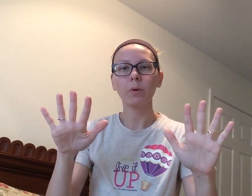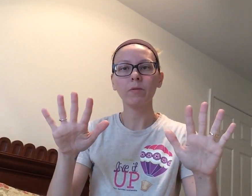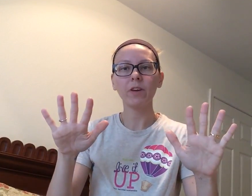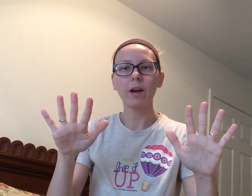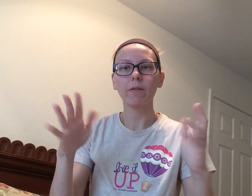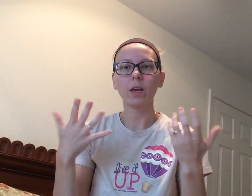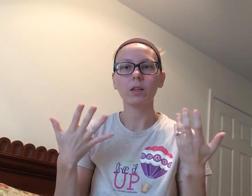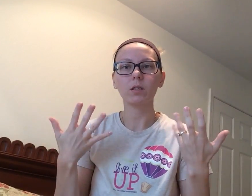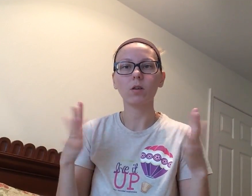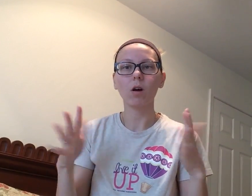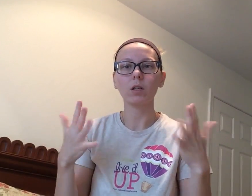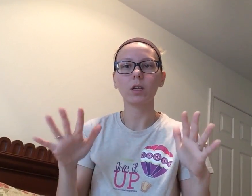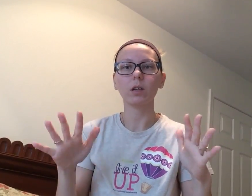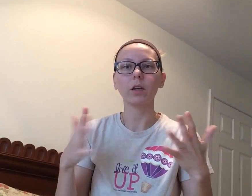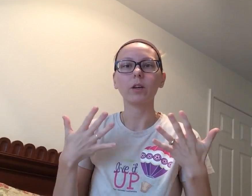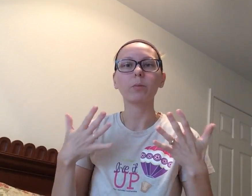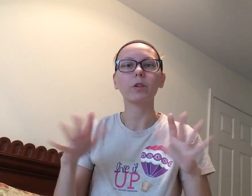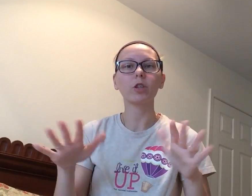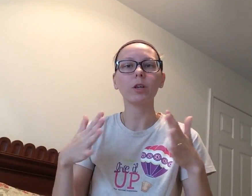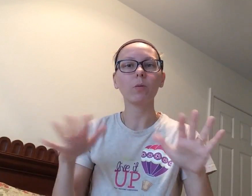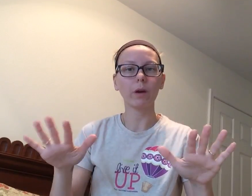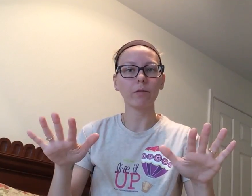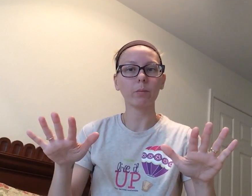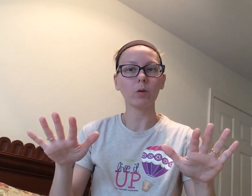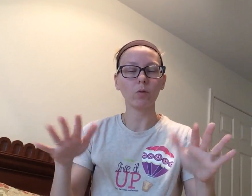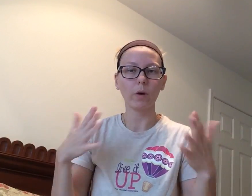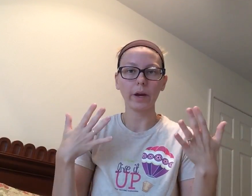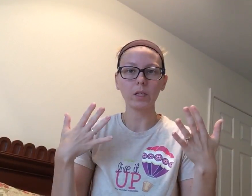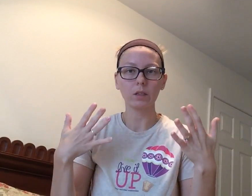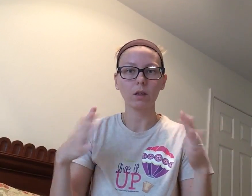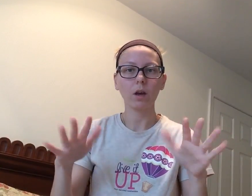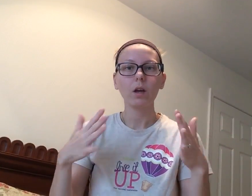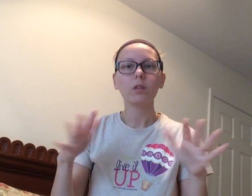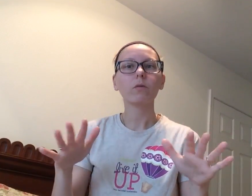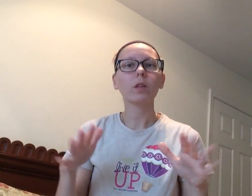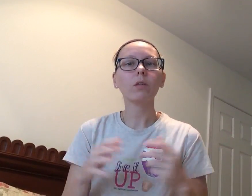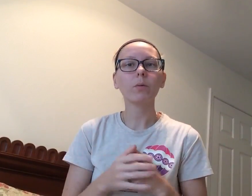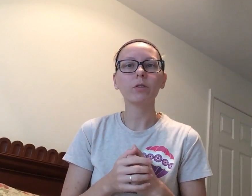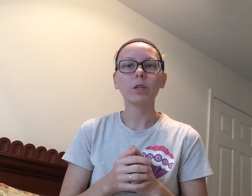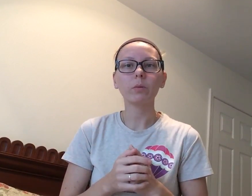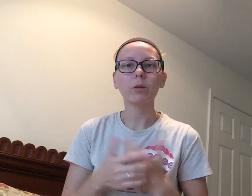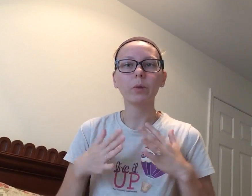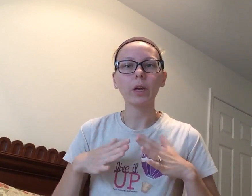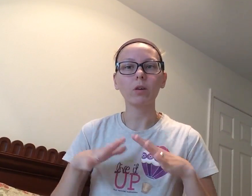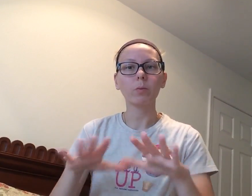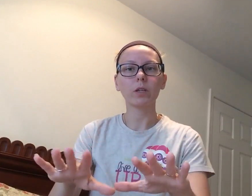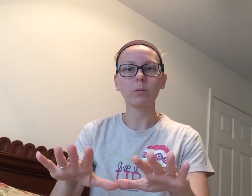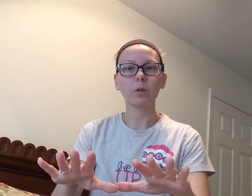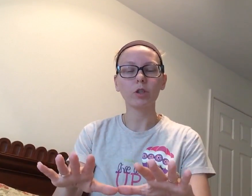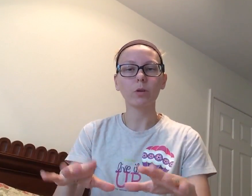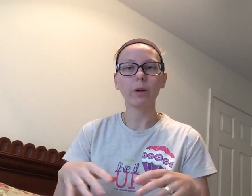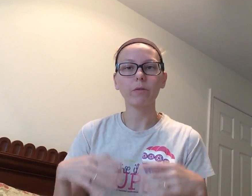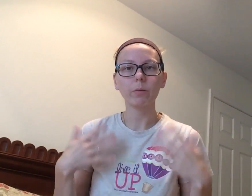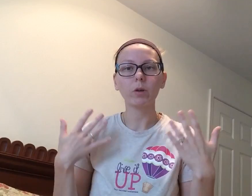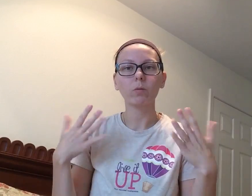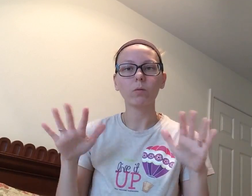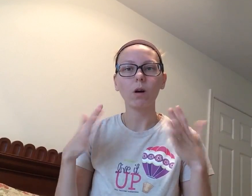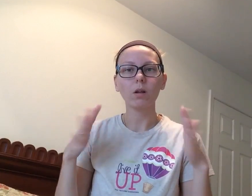open 5 hands, all done. Like you're pushing it away from you twice. So if you think of when you're done with your plate, you tend to push it away from you. All